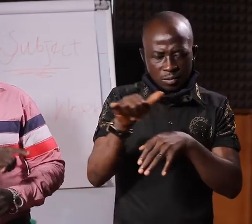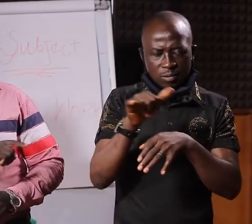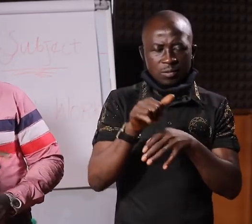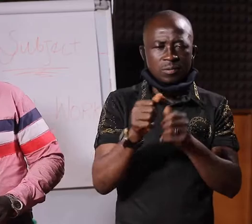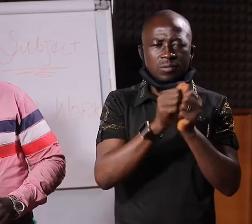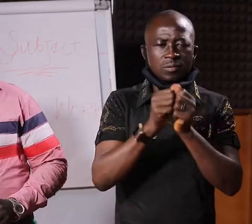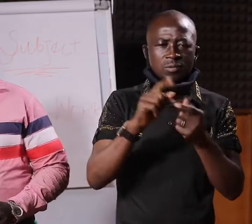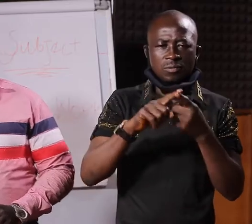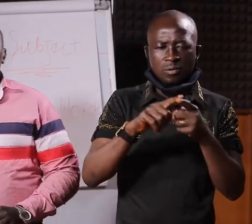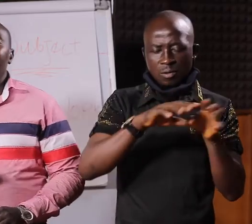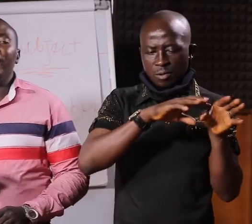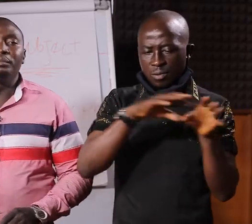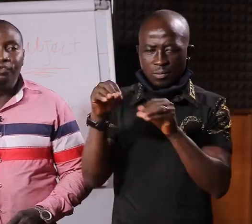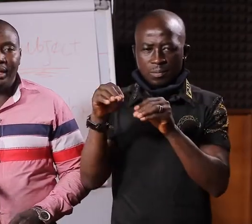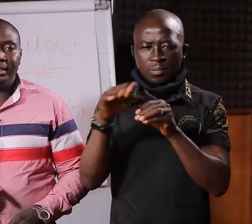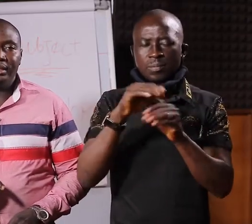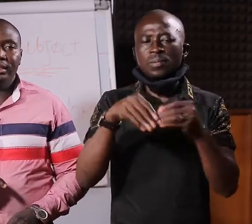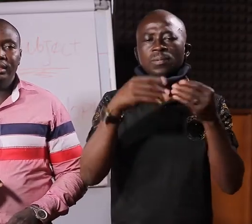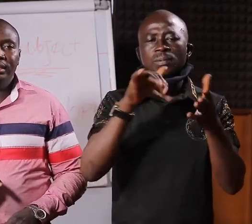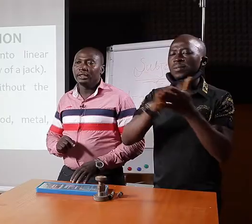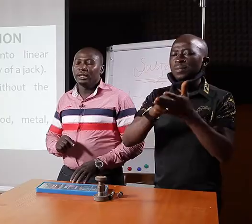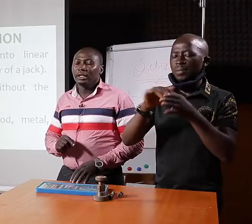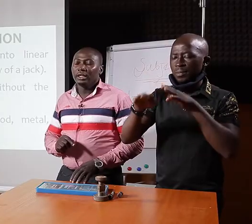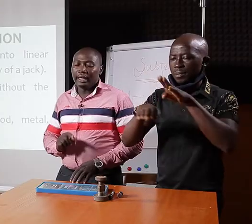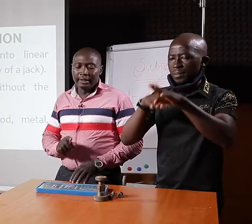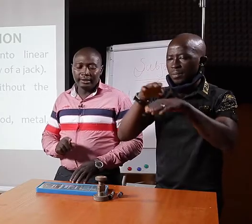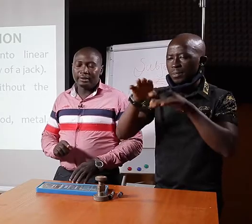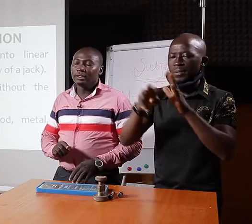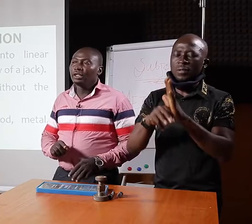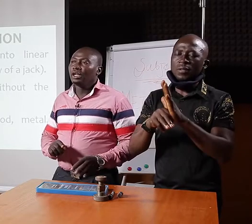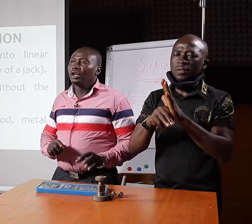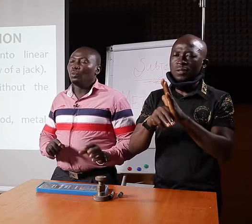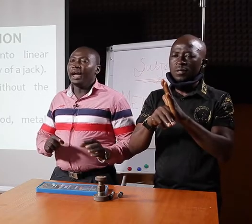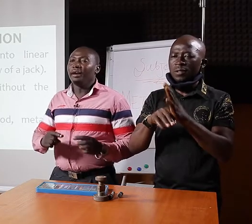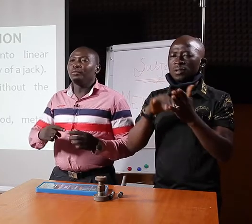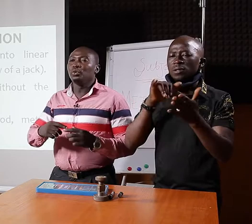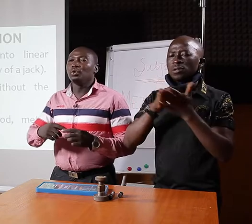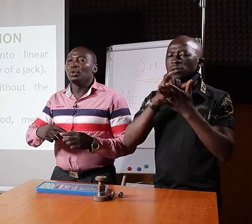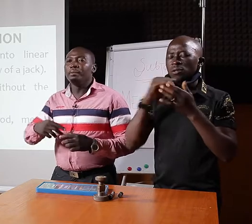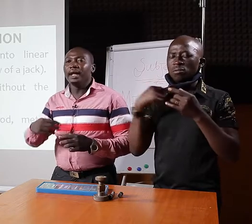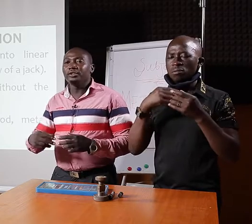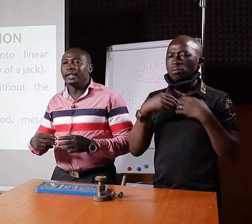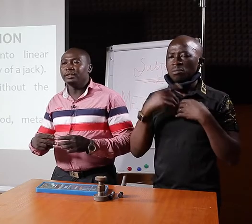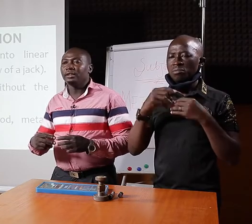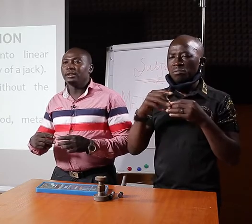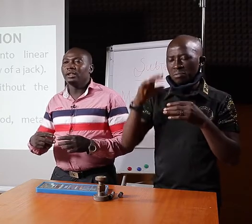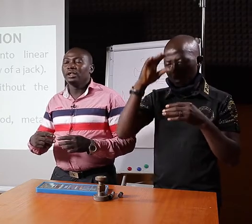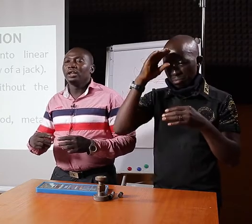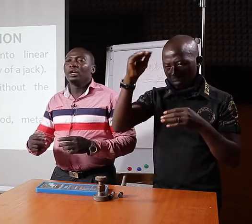to be able to move and give that movement. That is, we have what we call the male